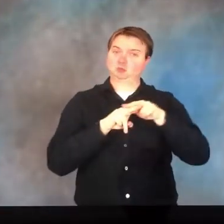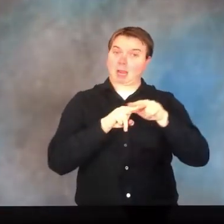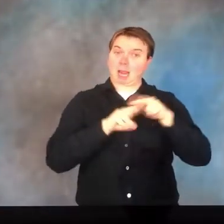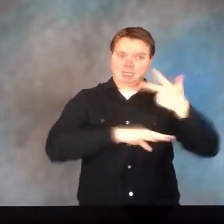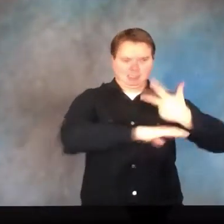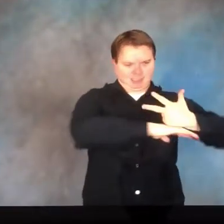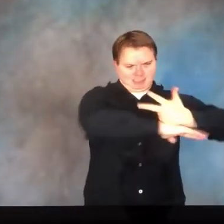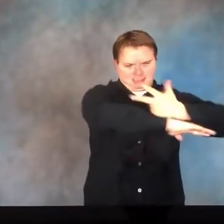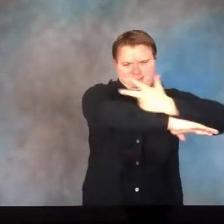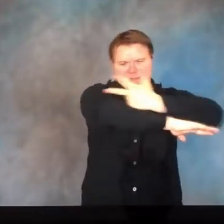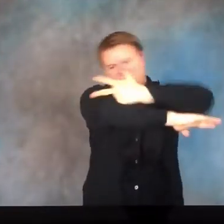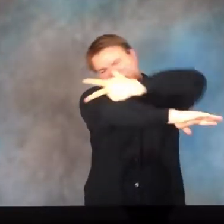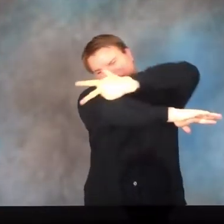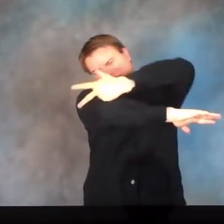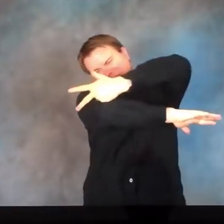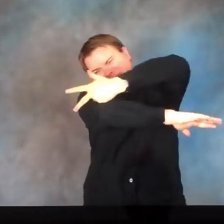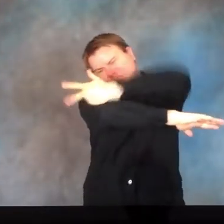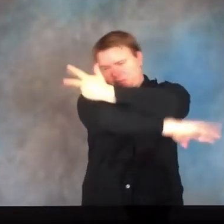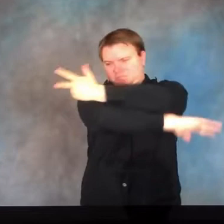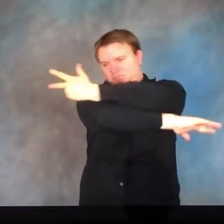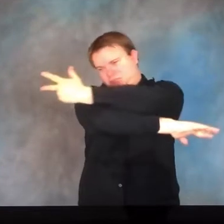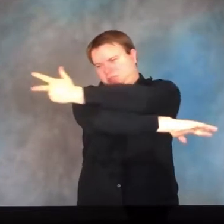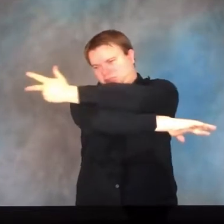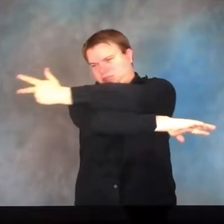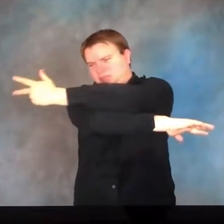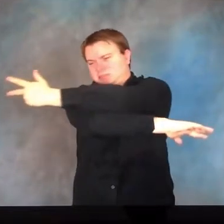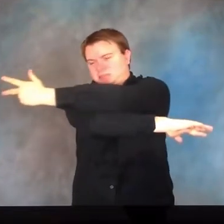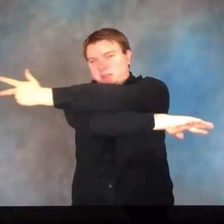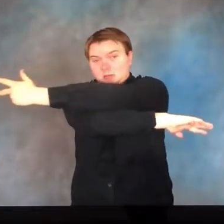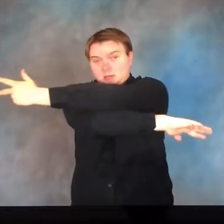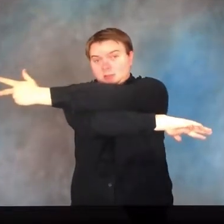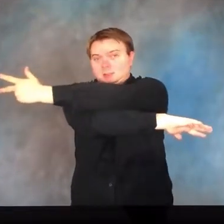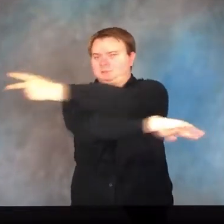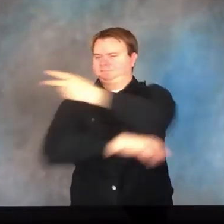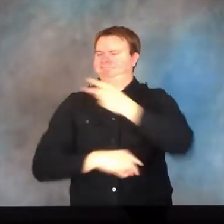Also, I did this to try and stop the locomotive.